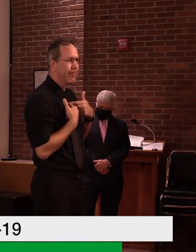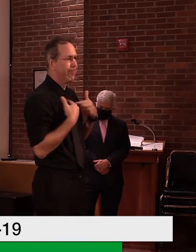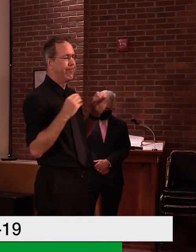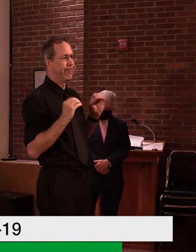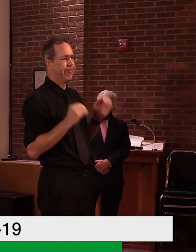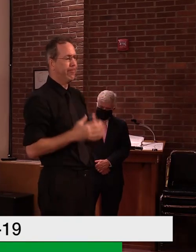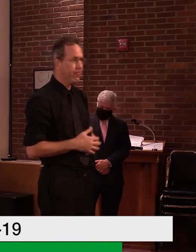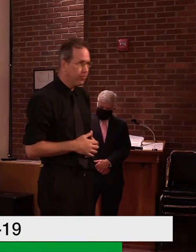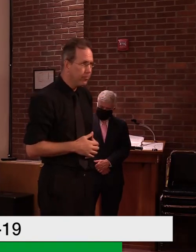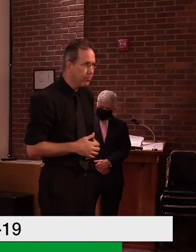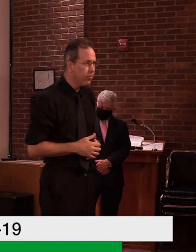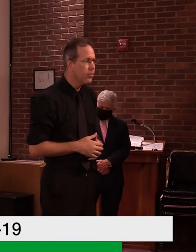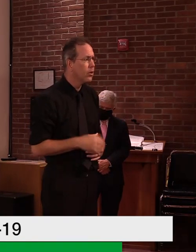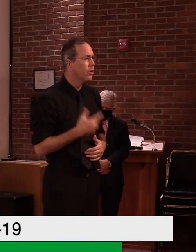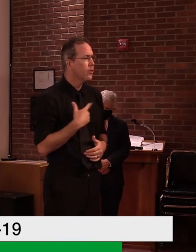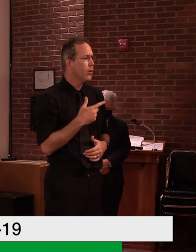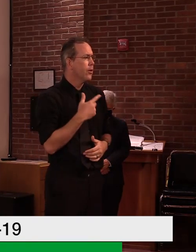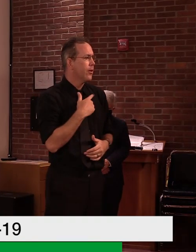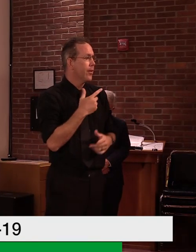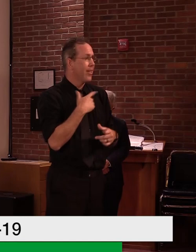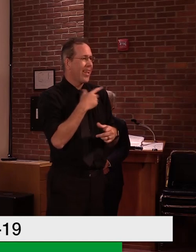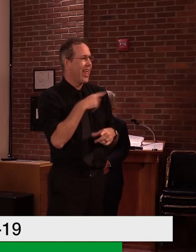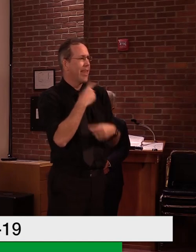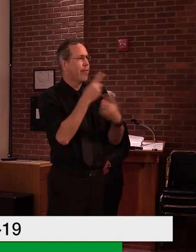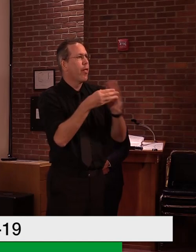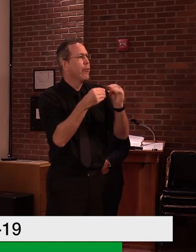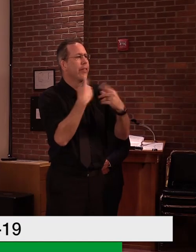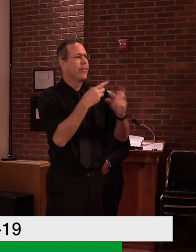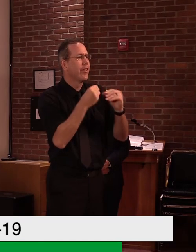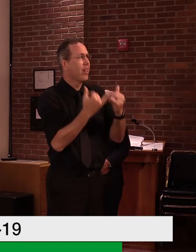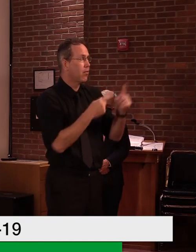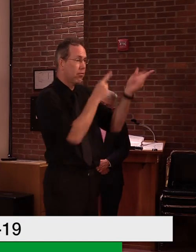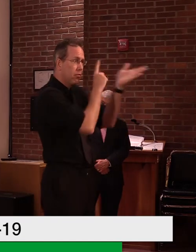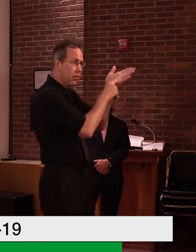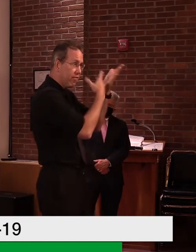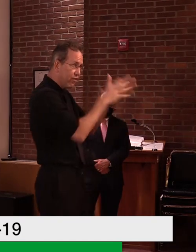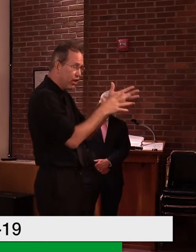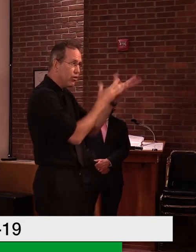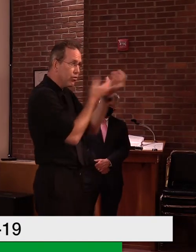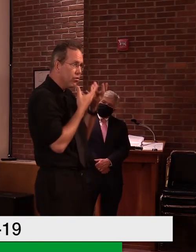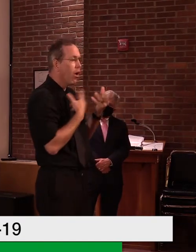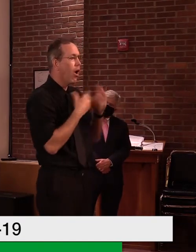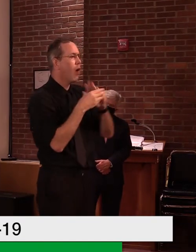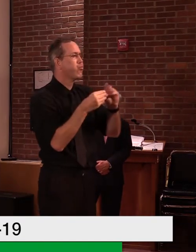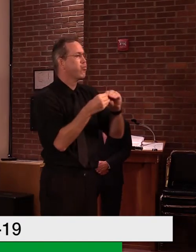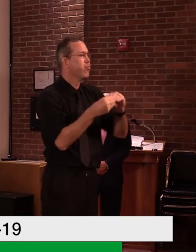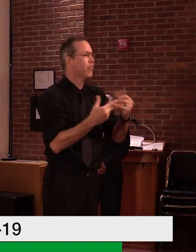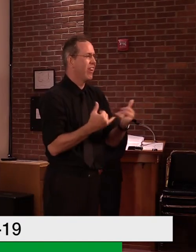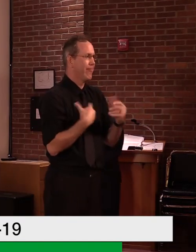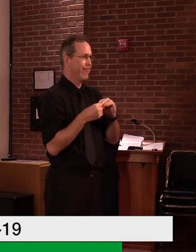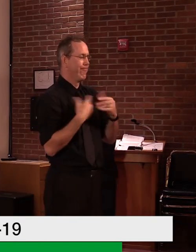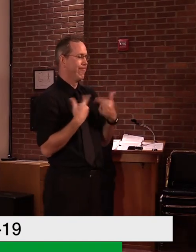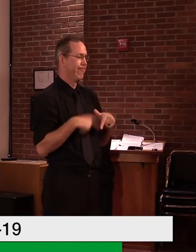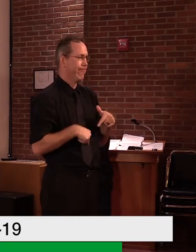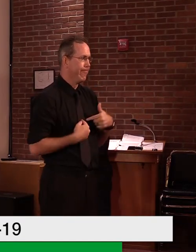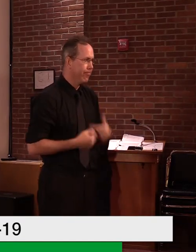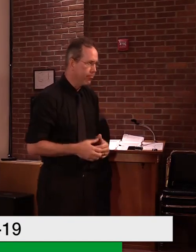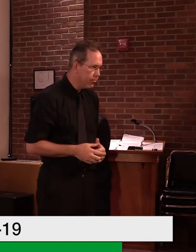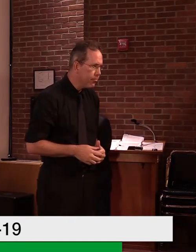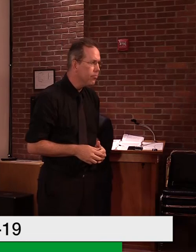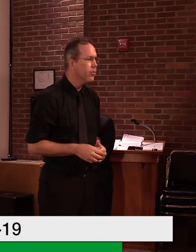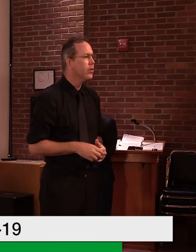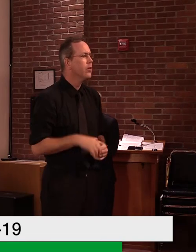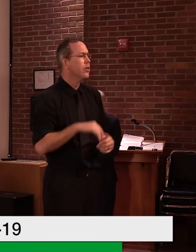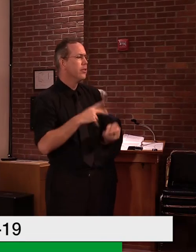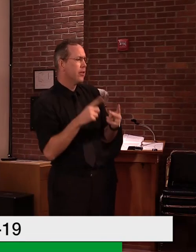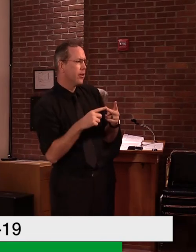they keep things very confidential after that point in time. I also am aware that the manufacturer has been involved in